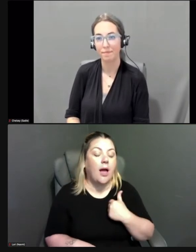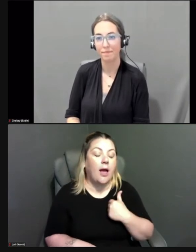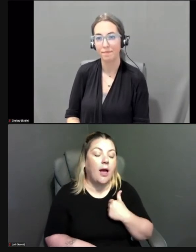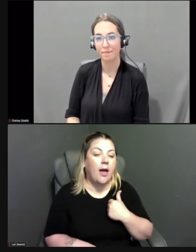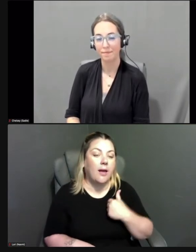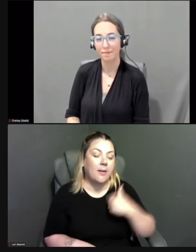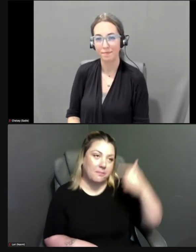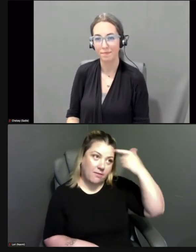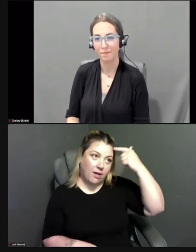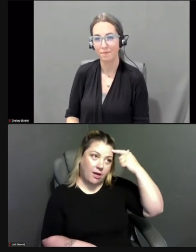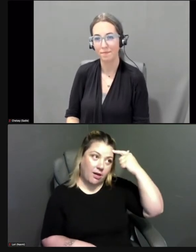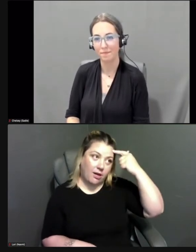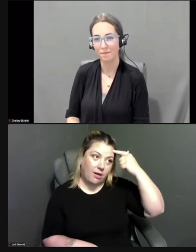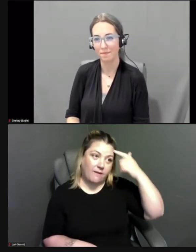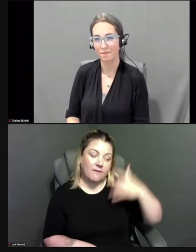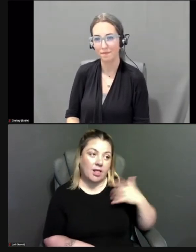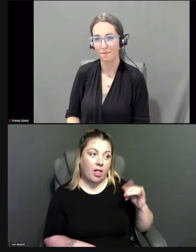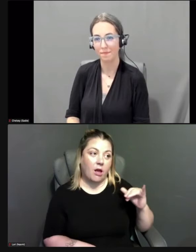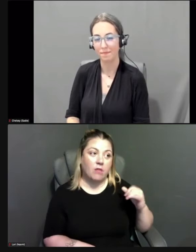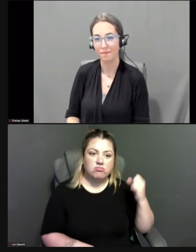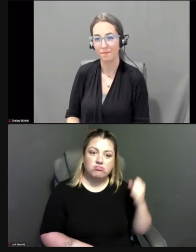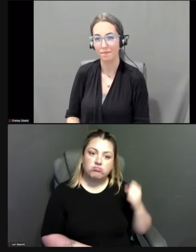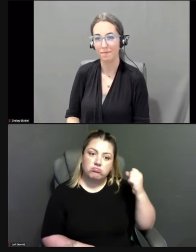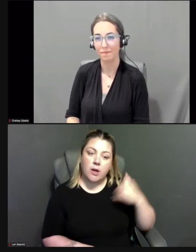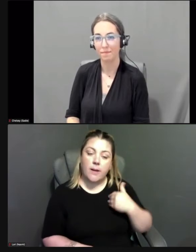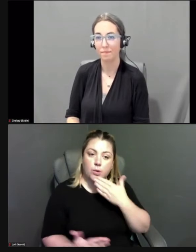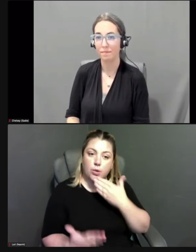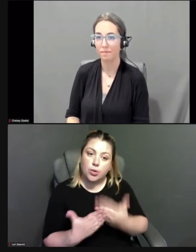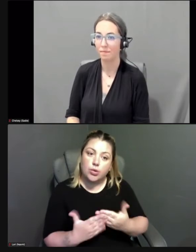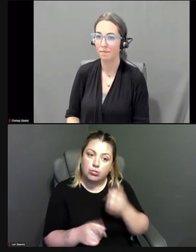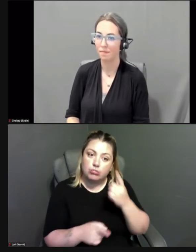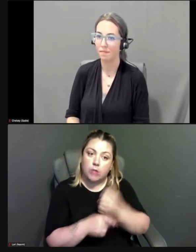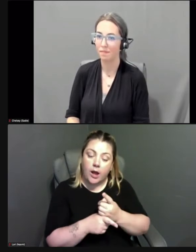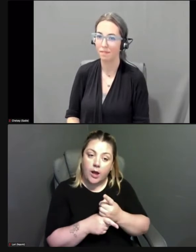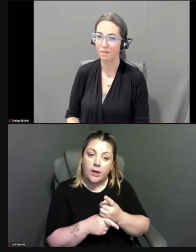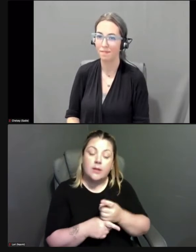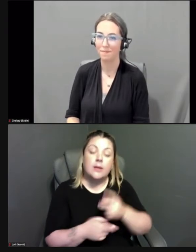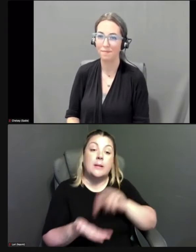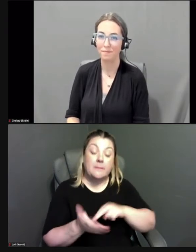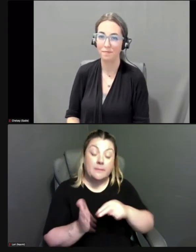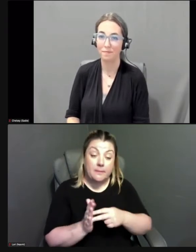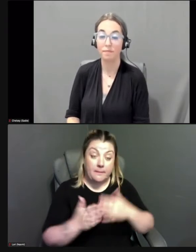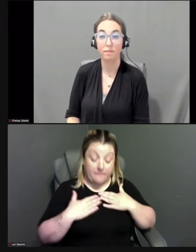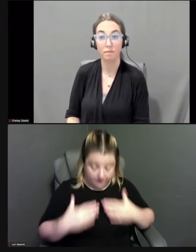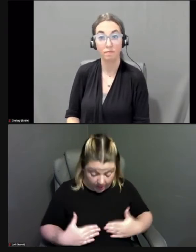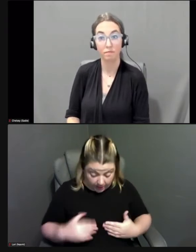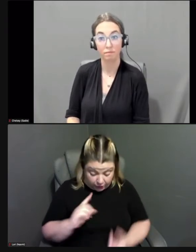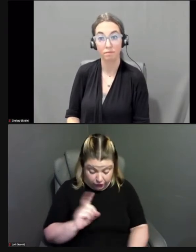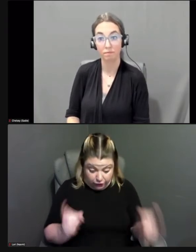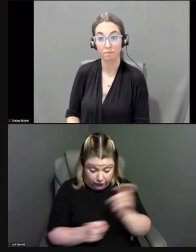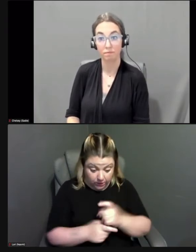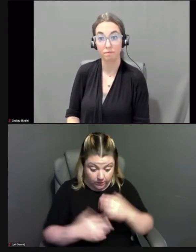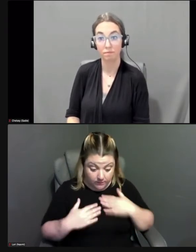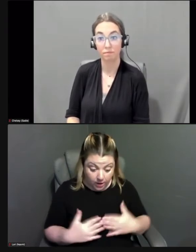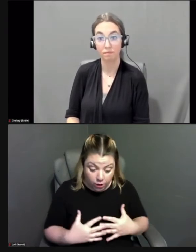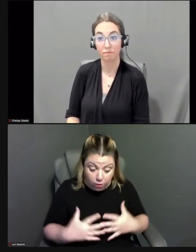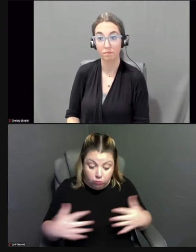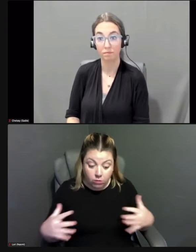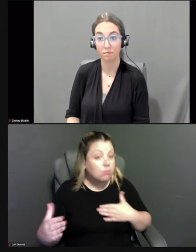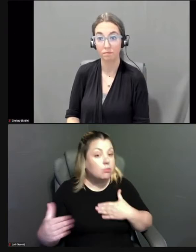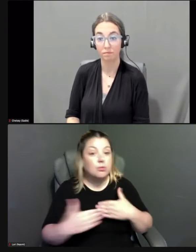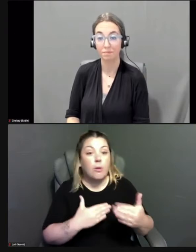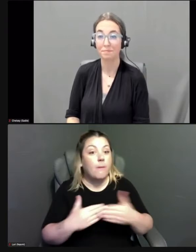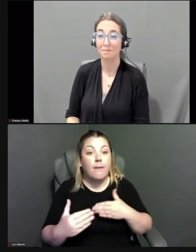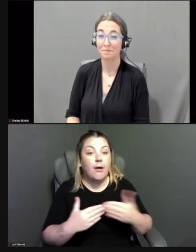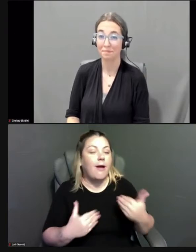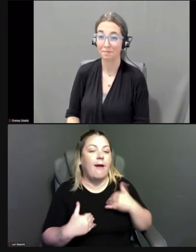and it almost was like being a Pilates instructor offset the changes that I was seeing in my body, if that makes sense.